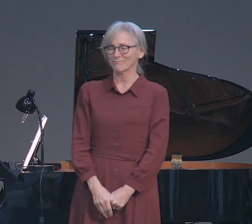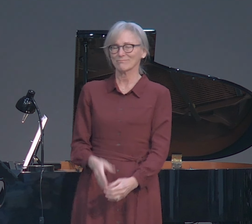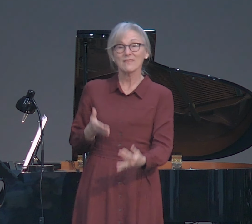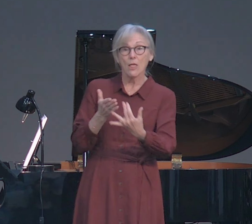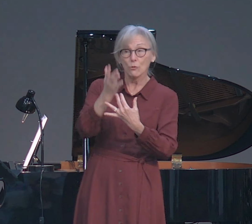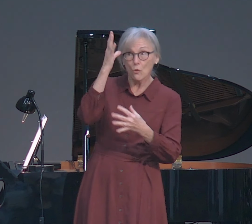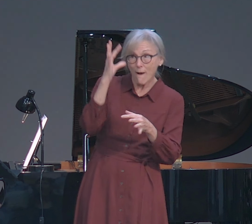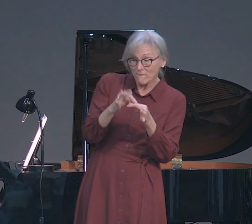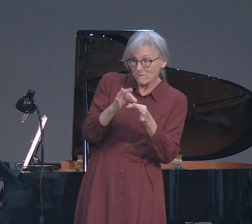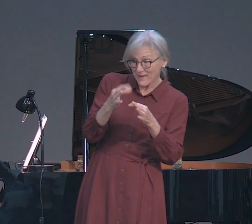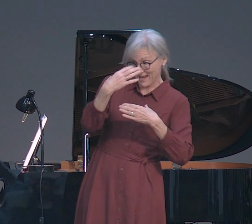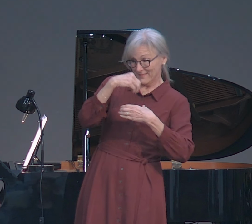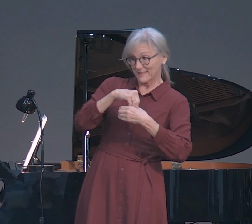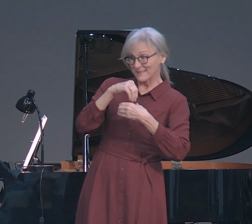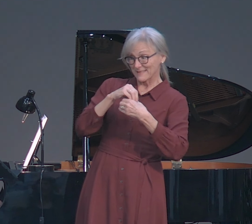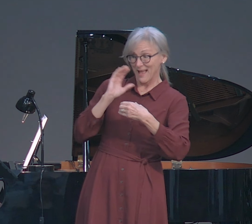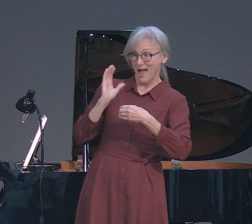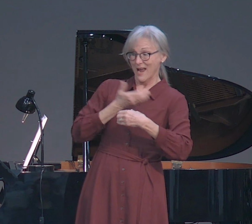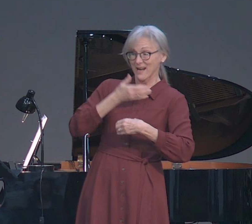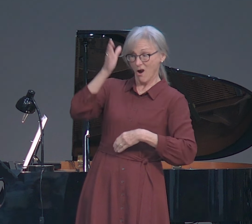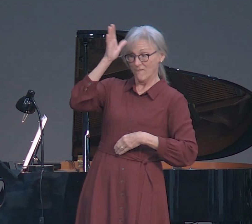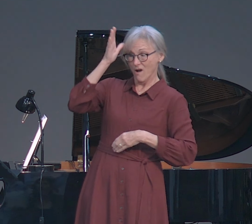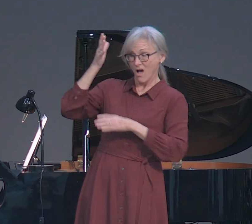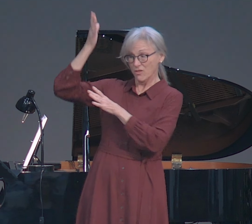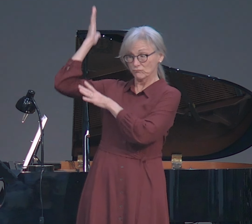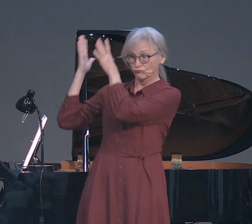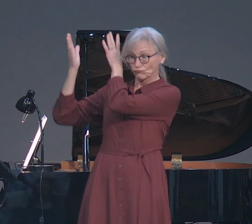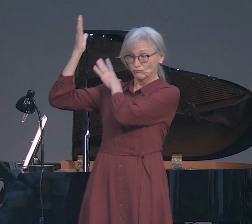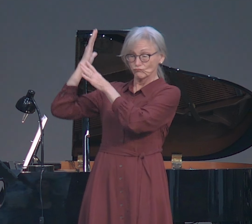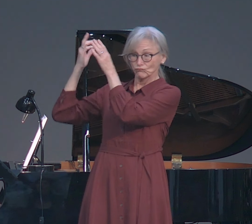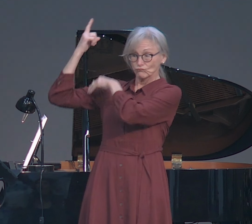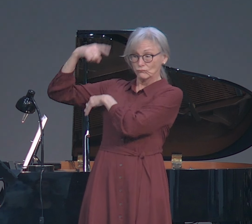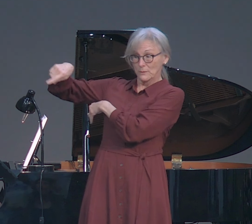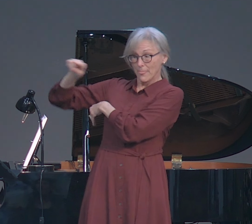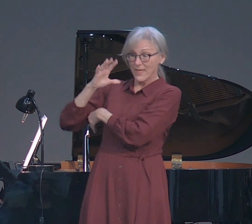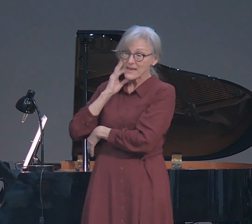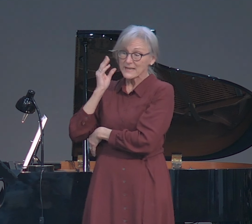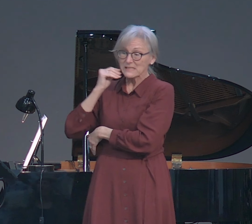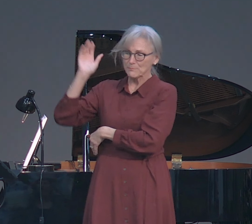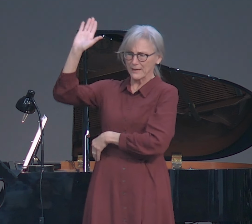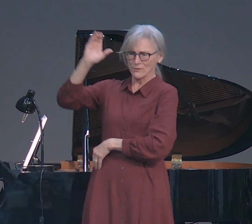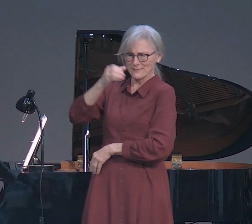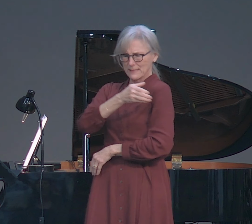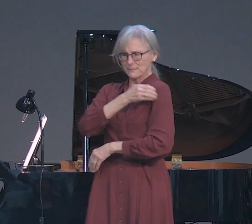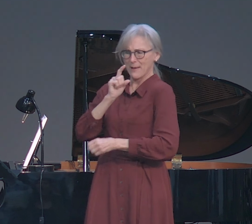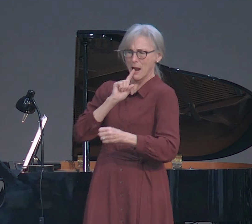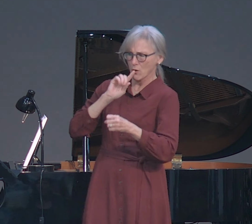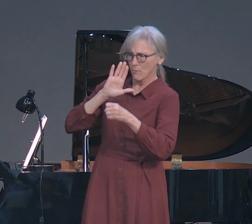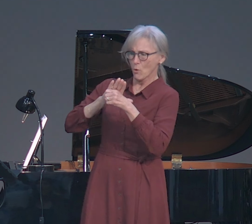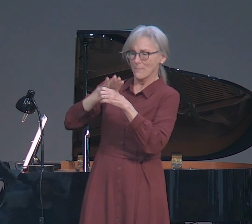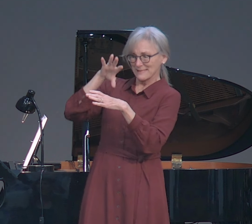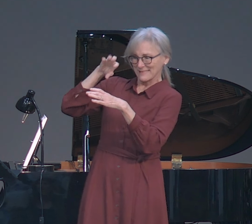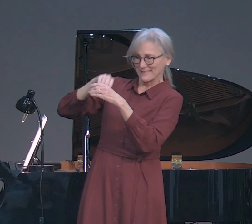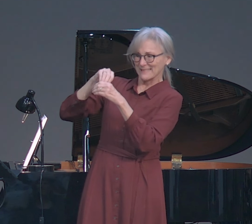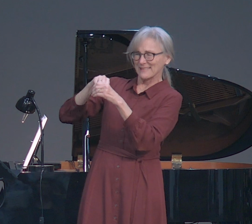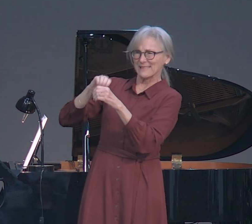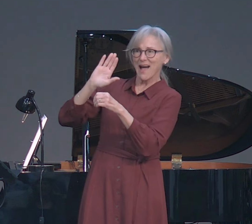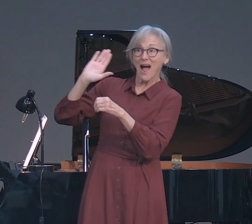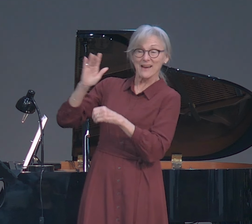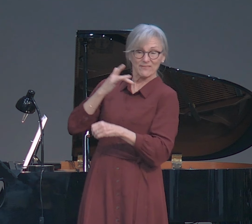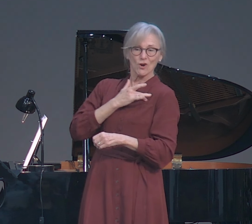By faith our fathers roamed the earth with the power of his promise